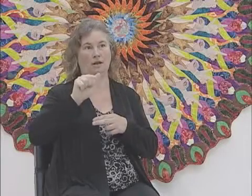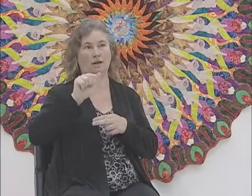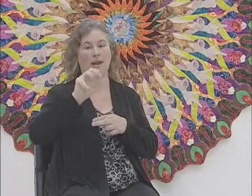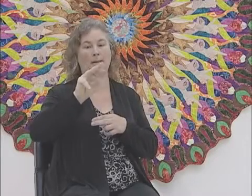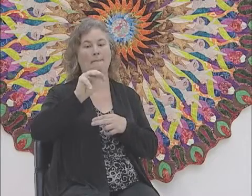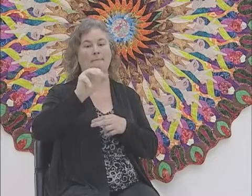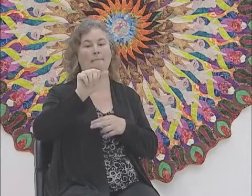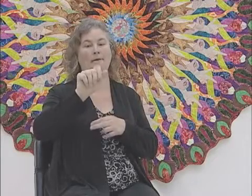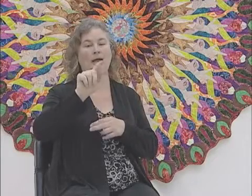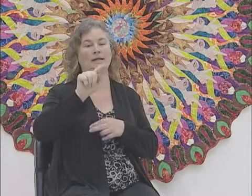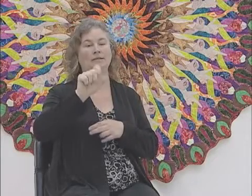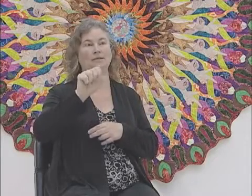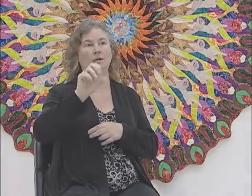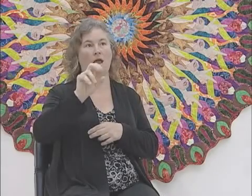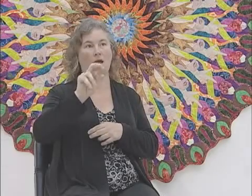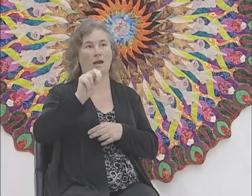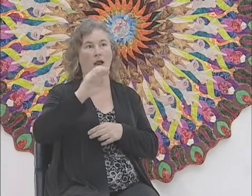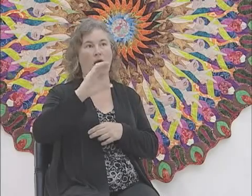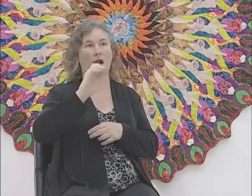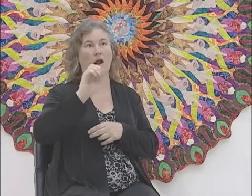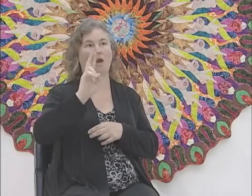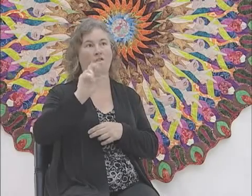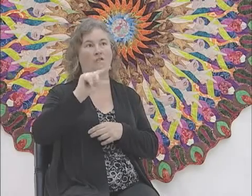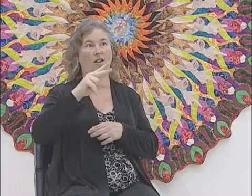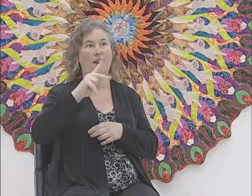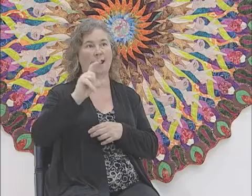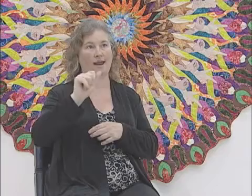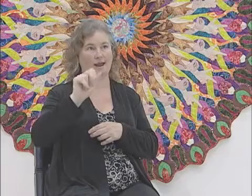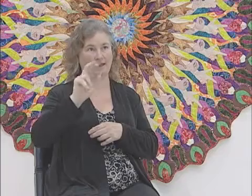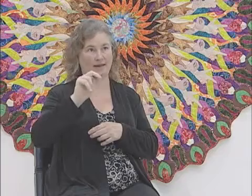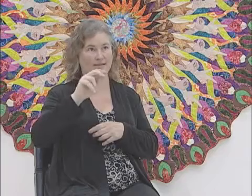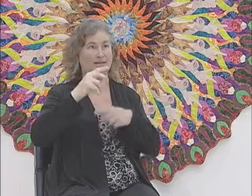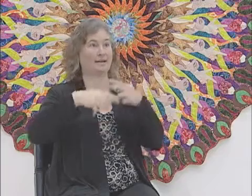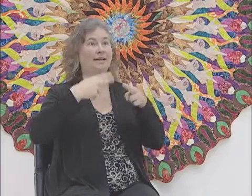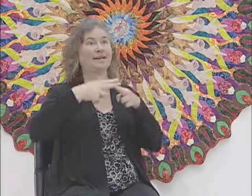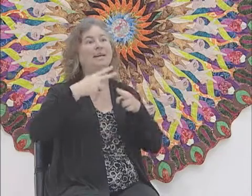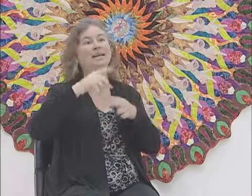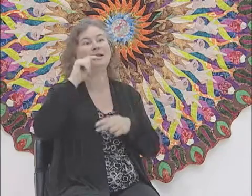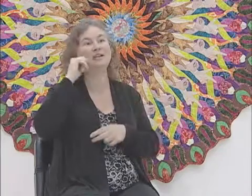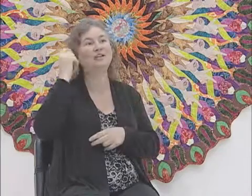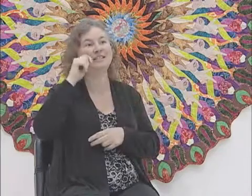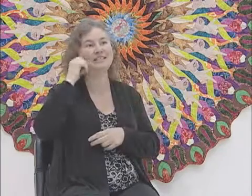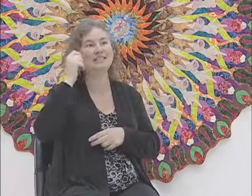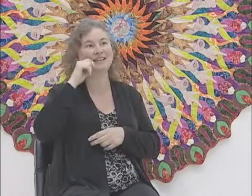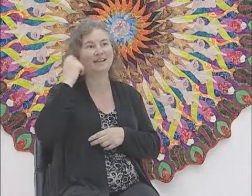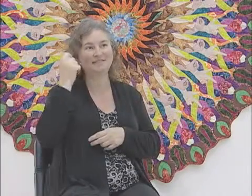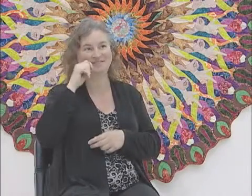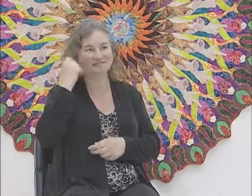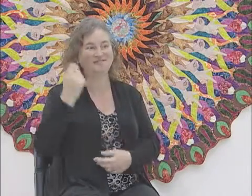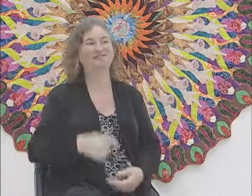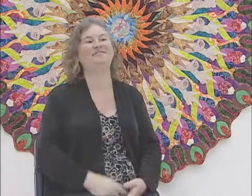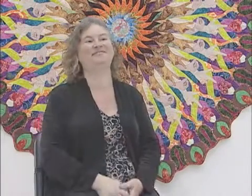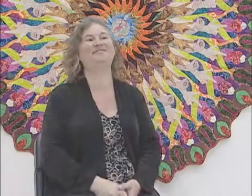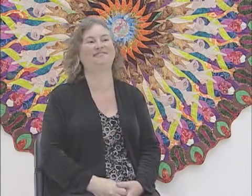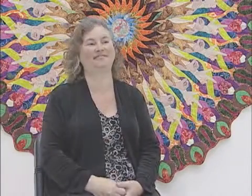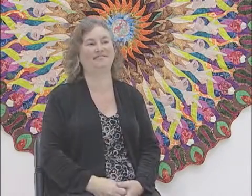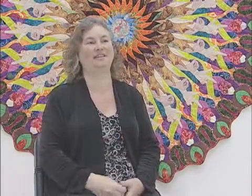My name is Theresa Matson Coughlan. My name sign is a T on the side of my cheek.